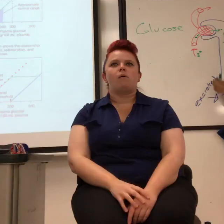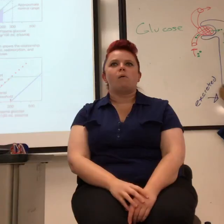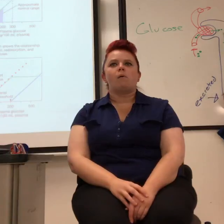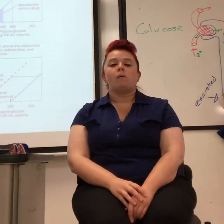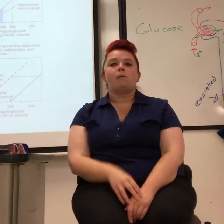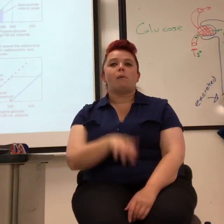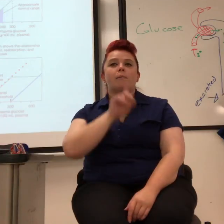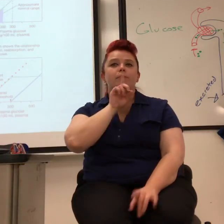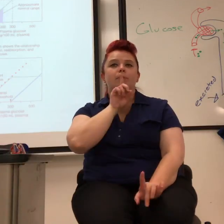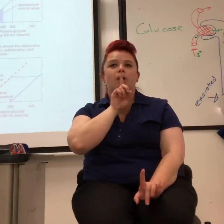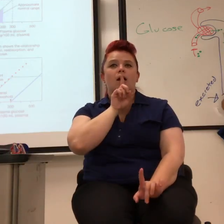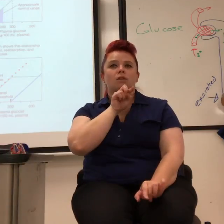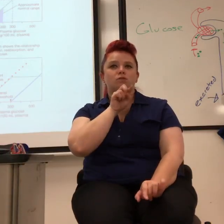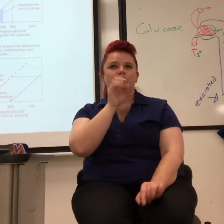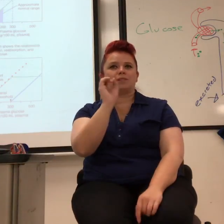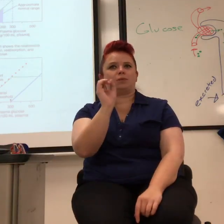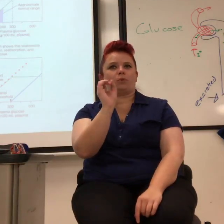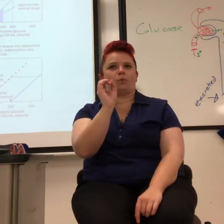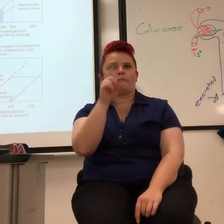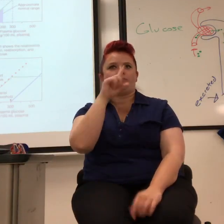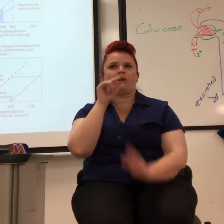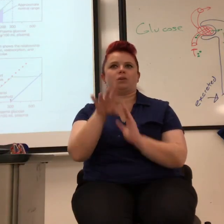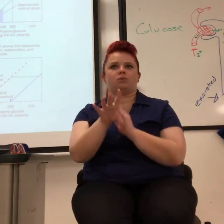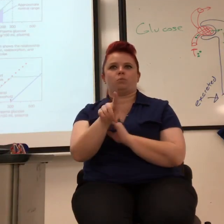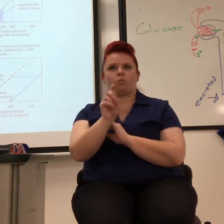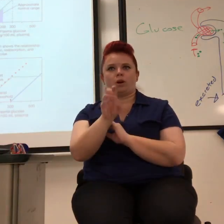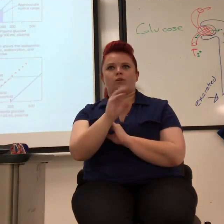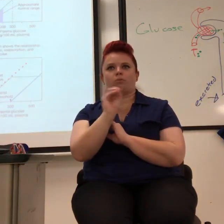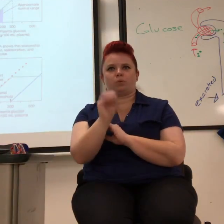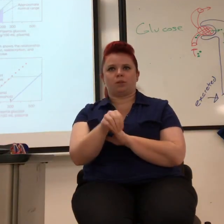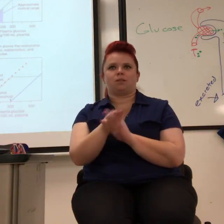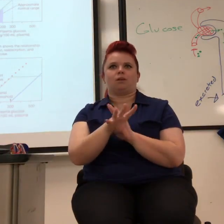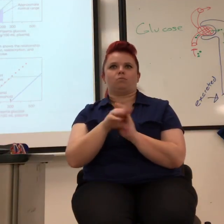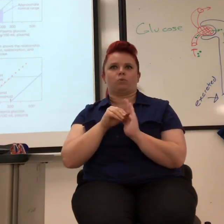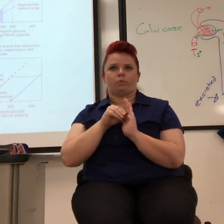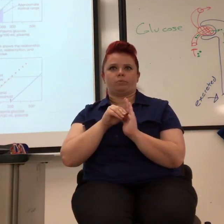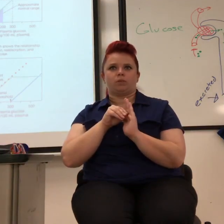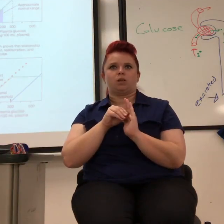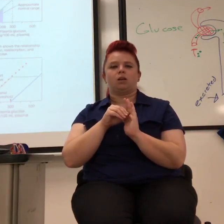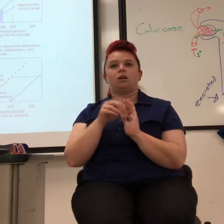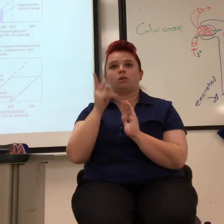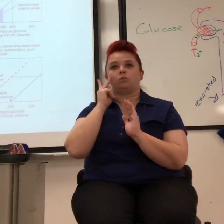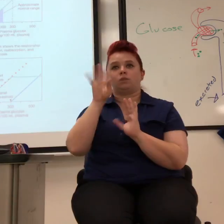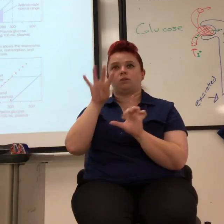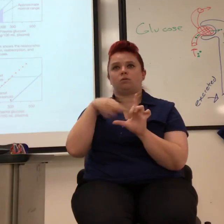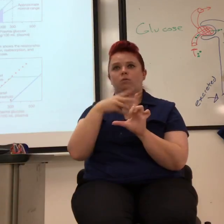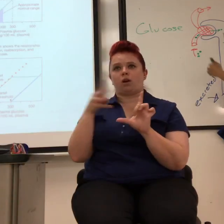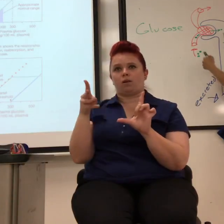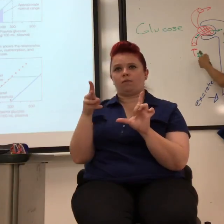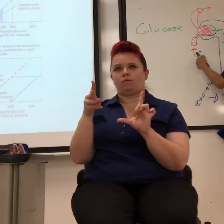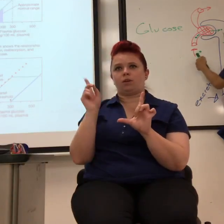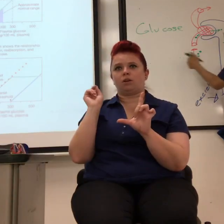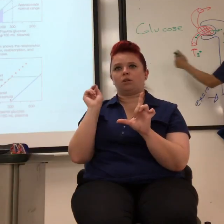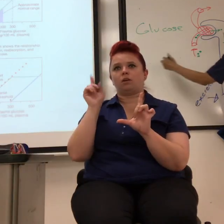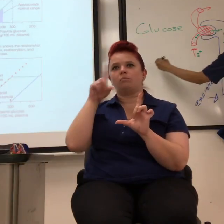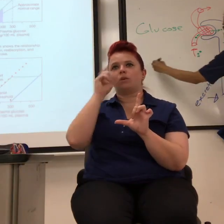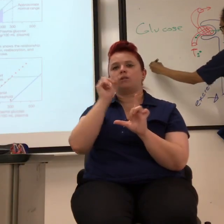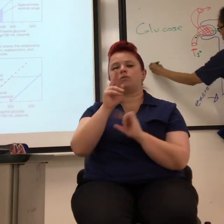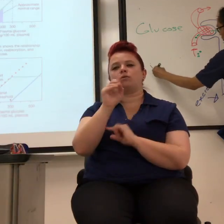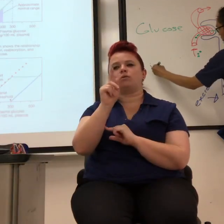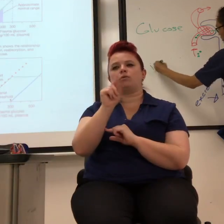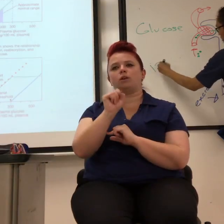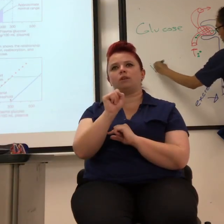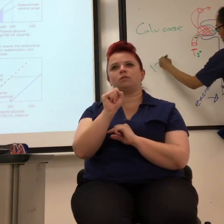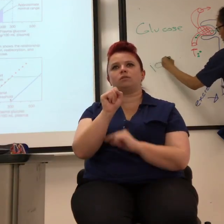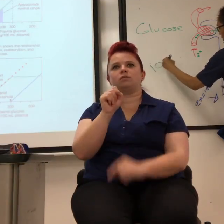The answer is 0. And do you see that on the graph? Given this is our units of